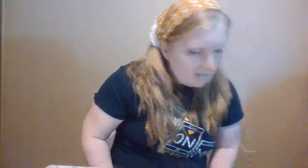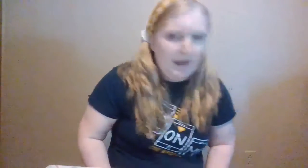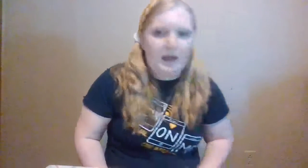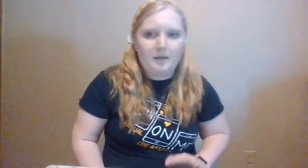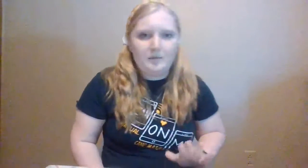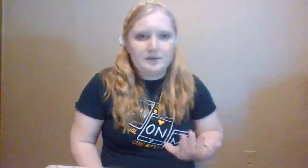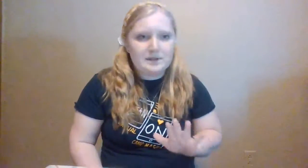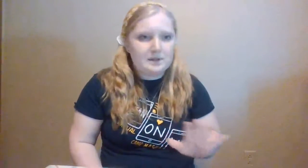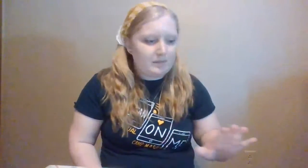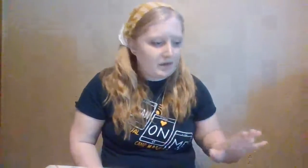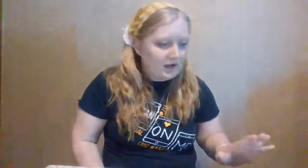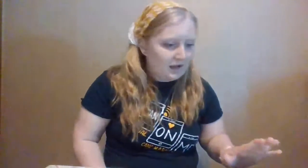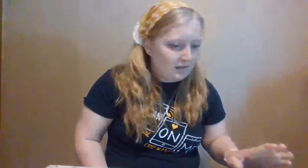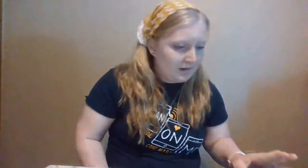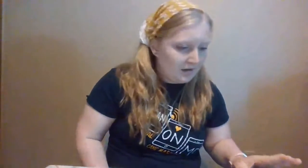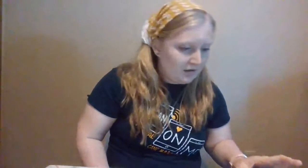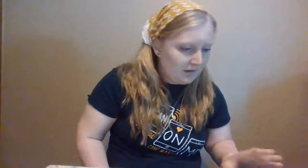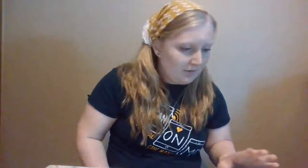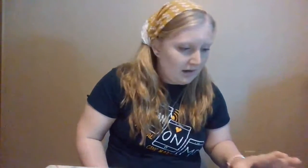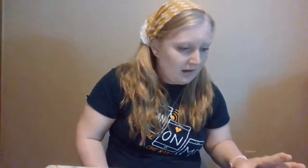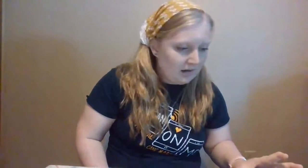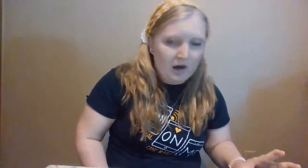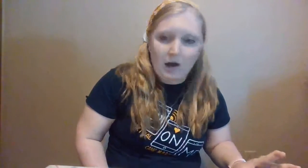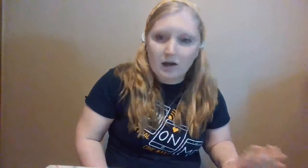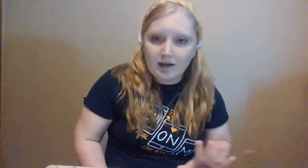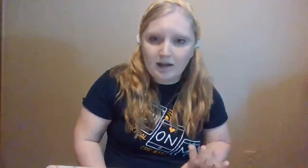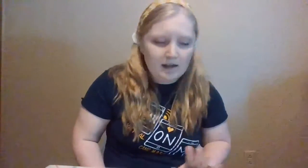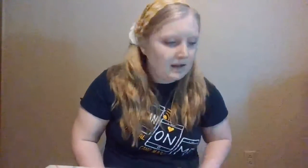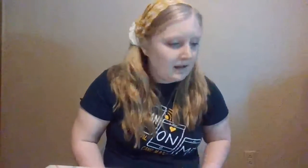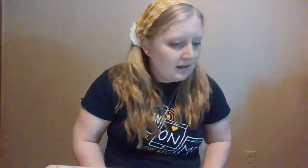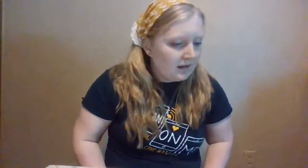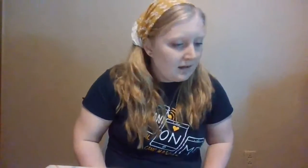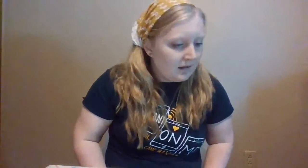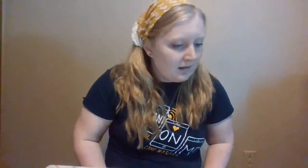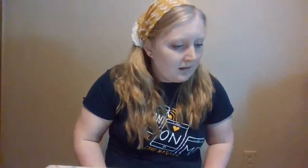Okay, I'm just double checking to make sure that we are all good.